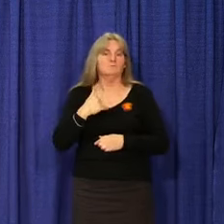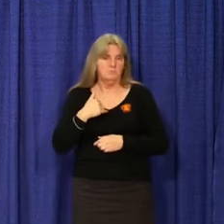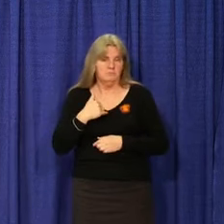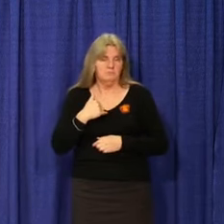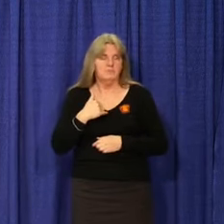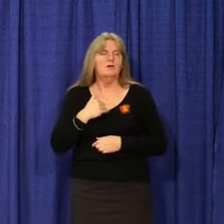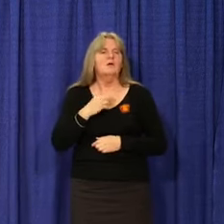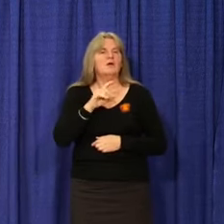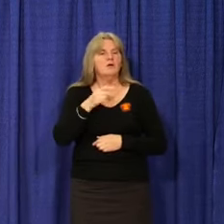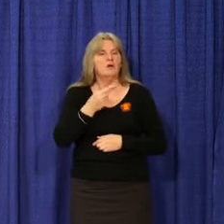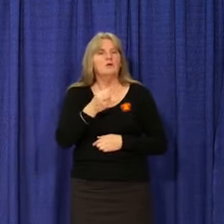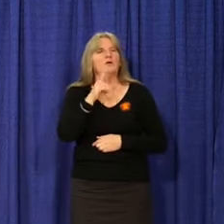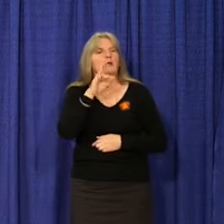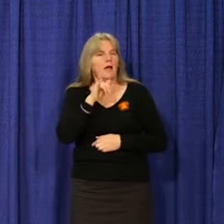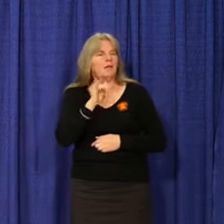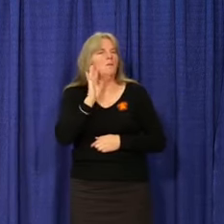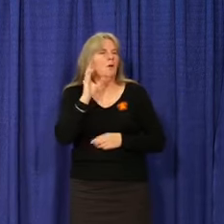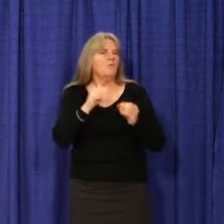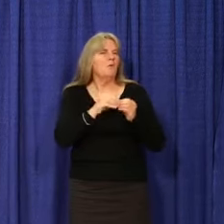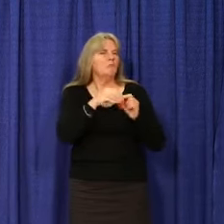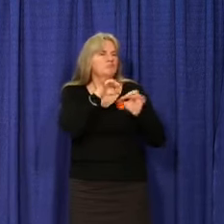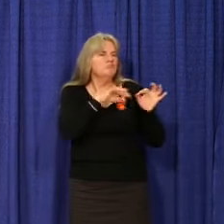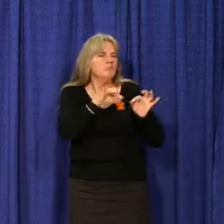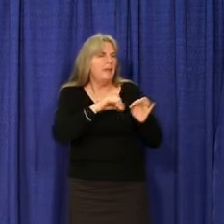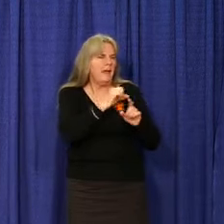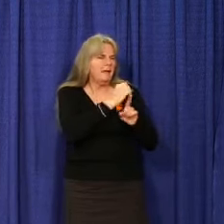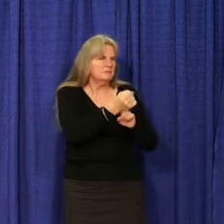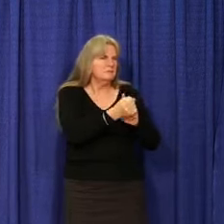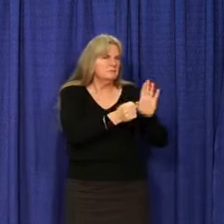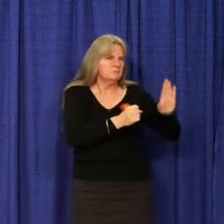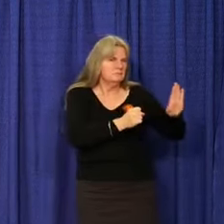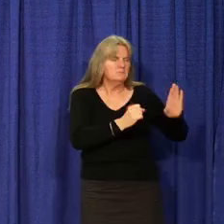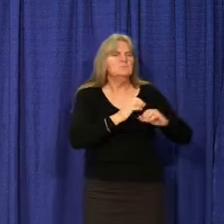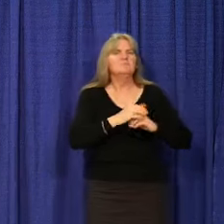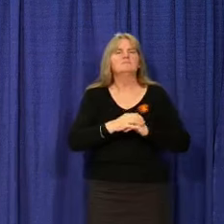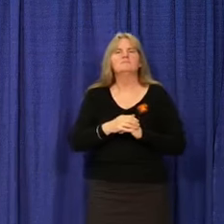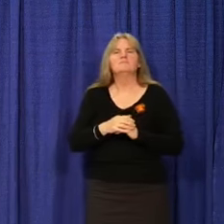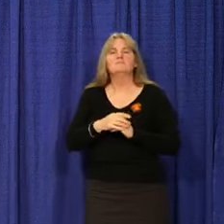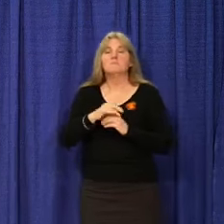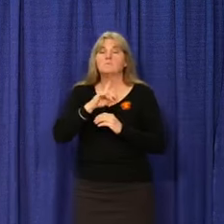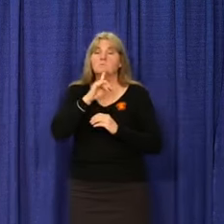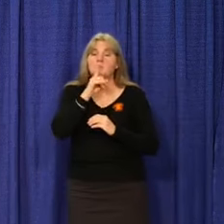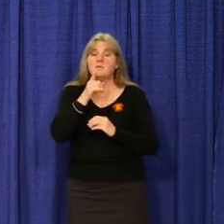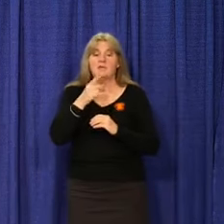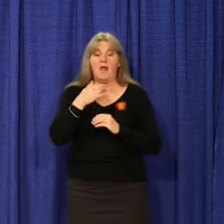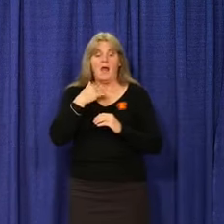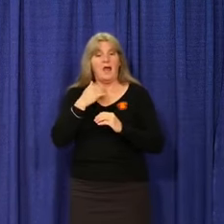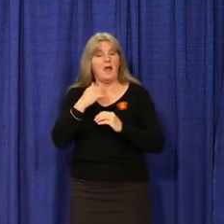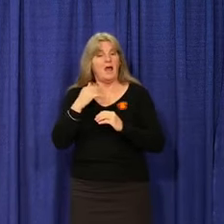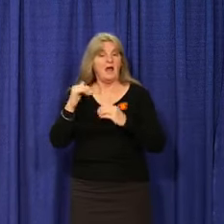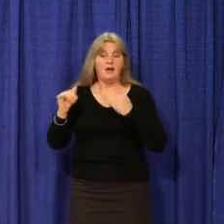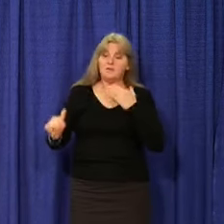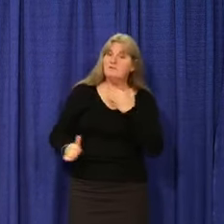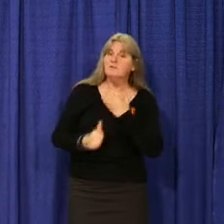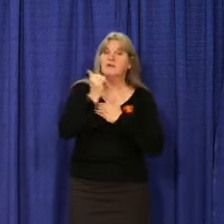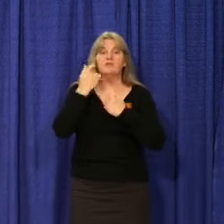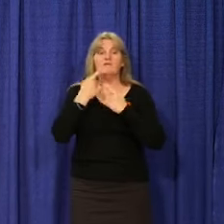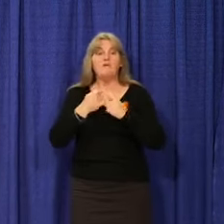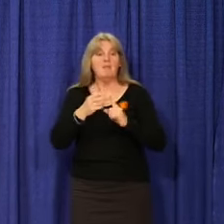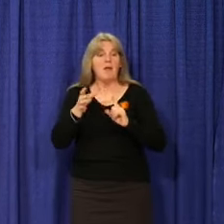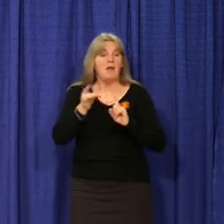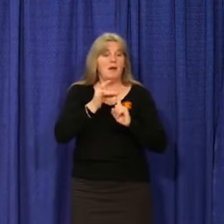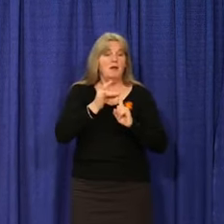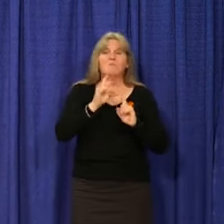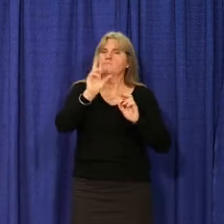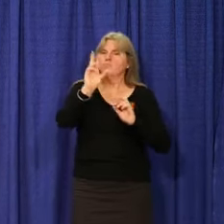forward to hearing from Dr. Hanley any further news about this case. There is no cause for alarm. We should anticipate